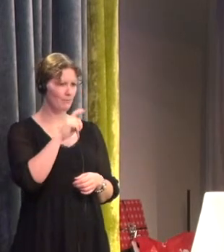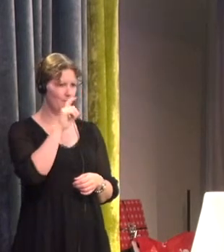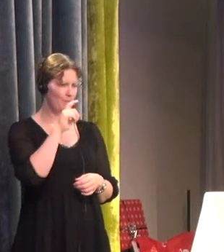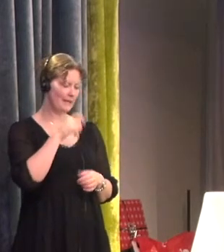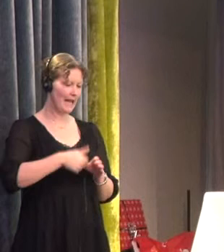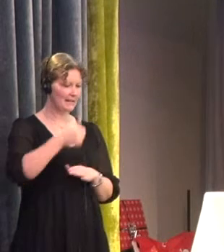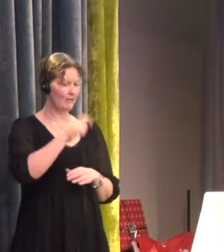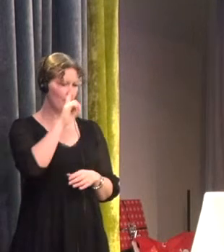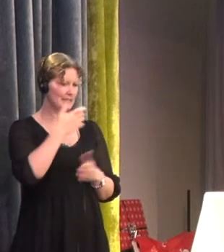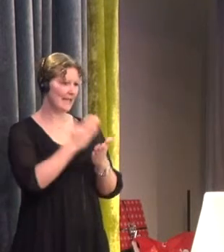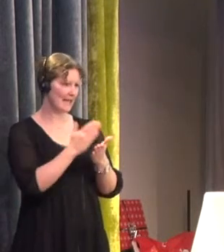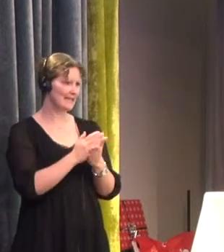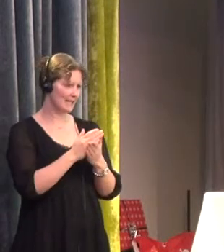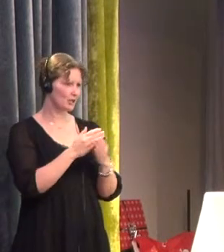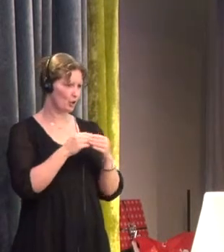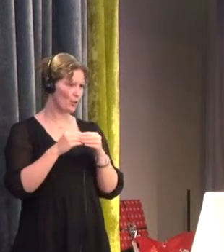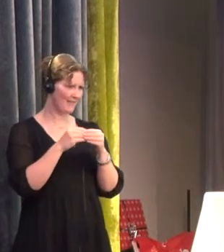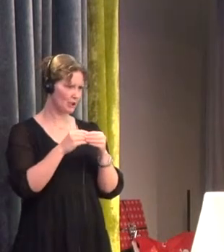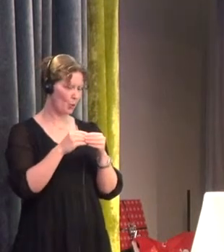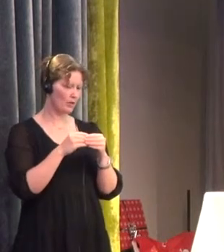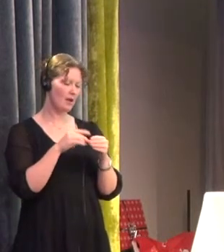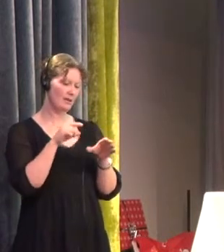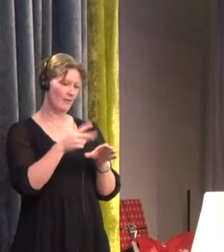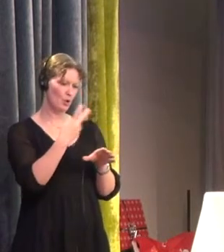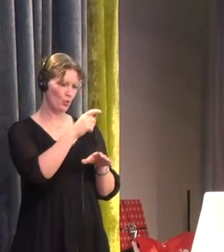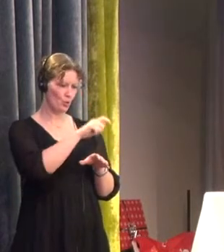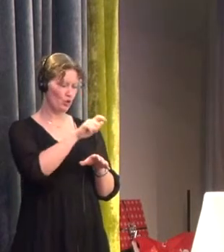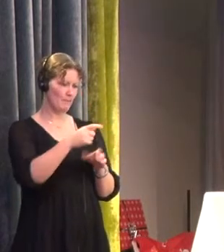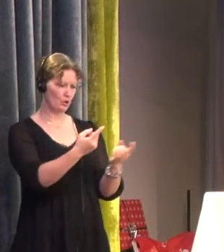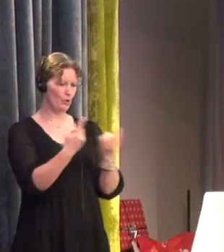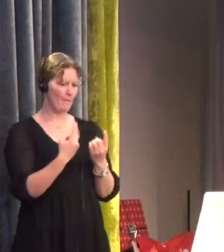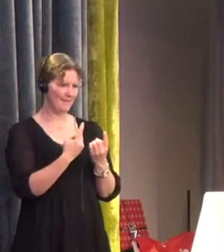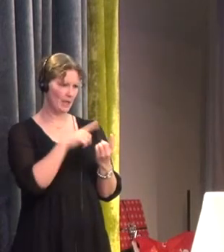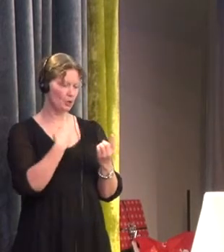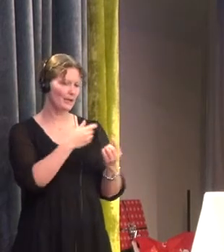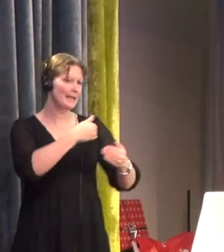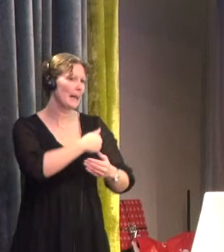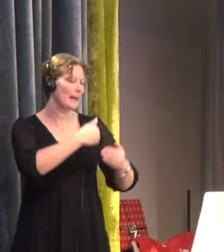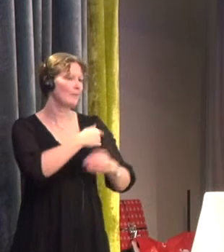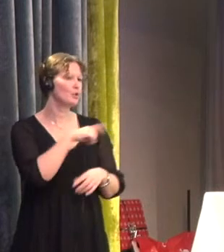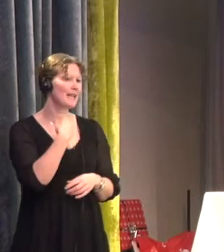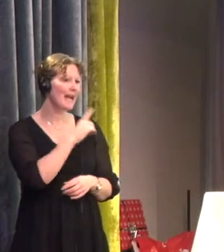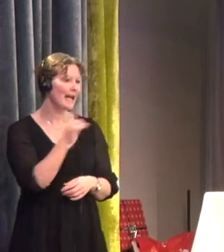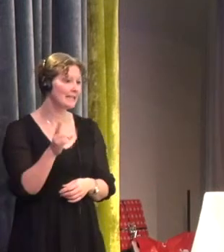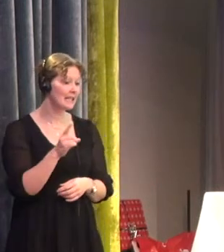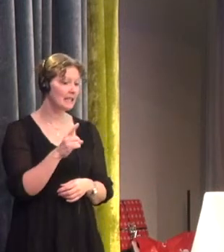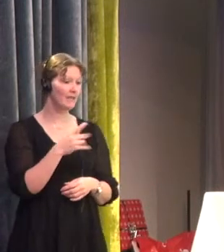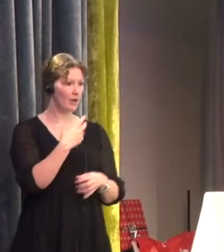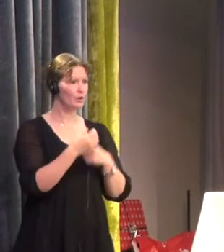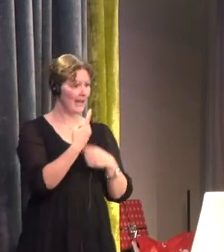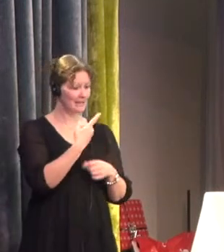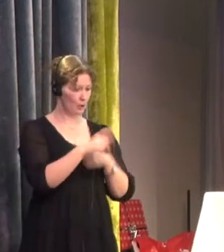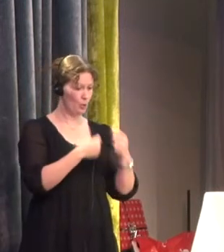hugging us. All they wanted to do was hug. Because human beings need contact. We're social animals, and we need physically to be